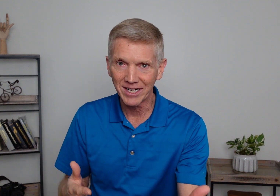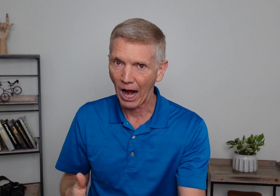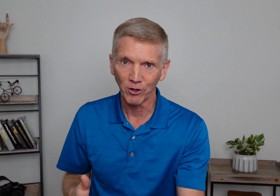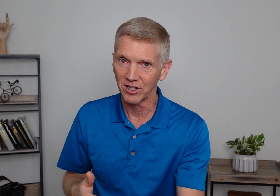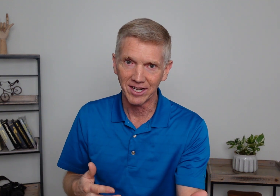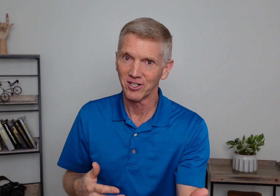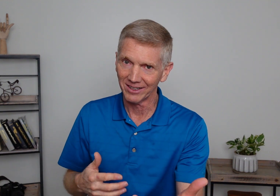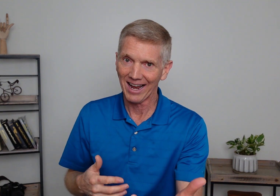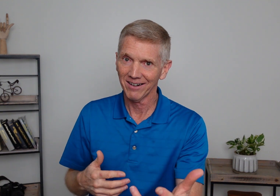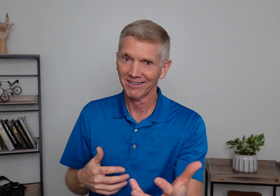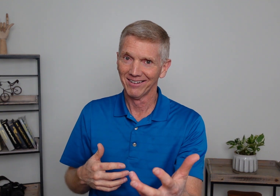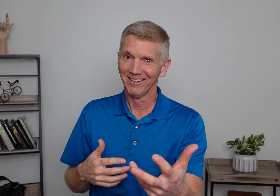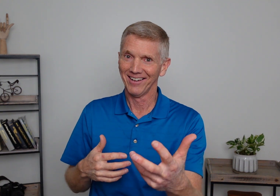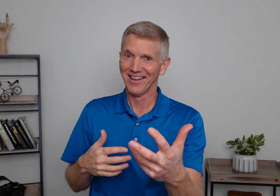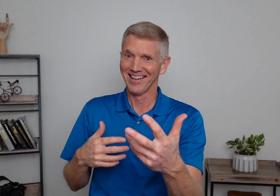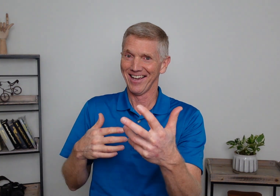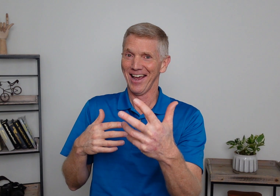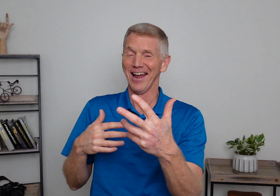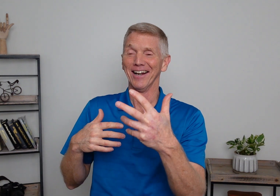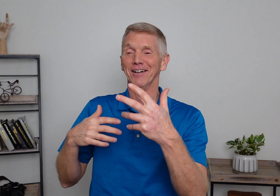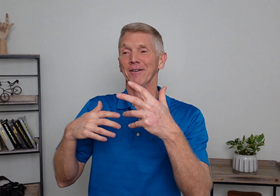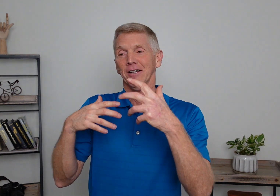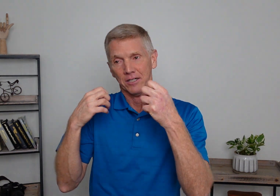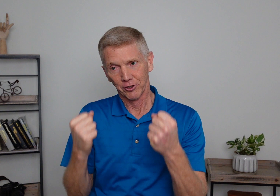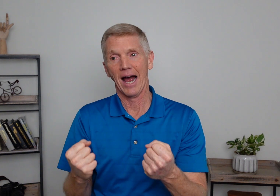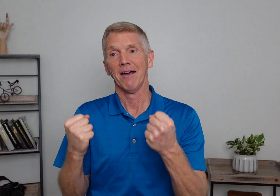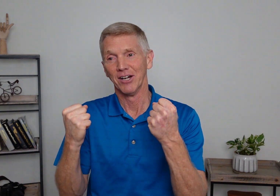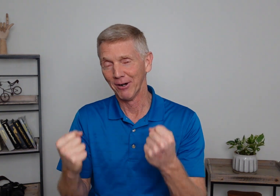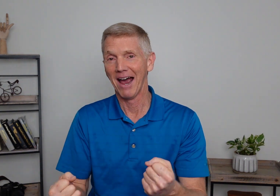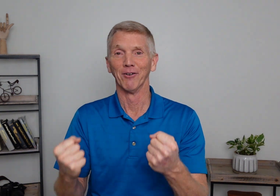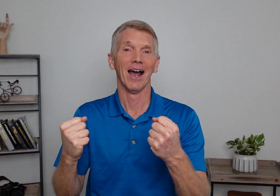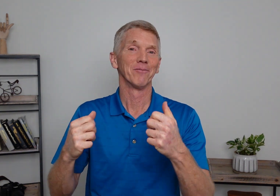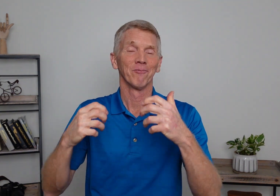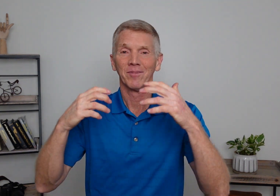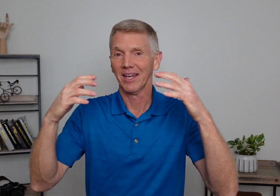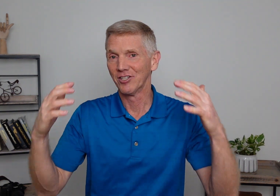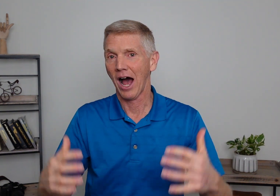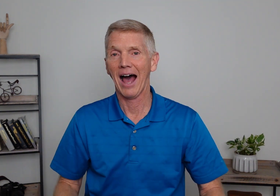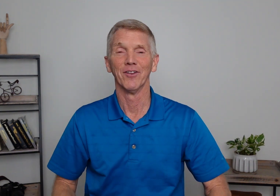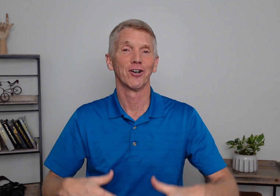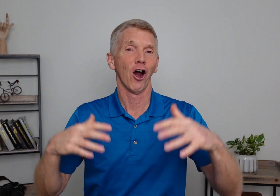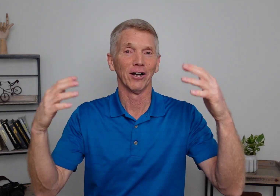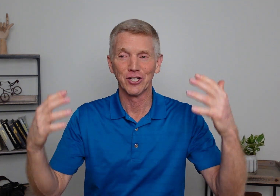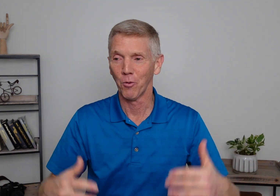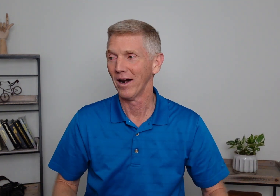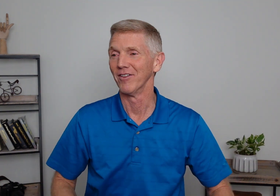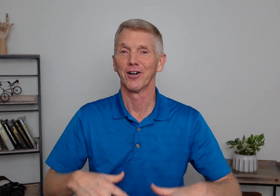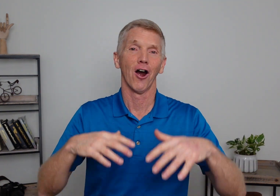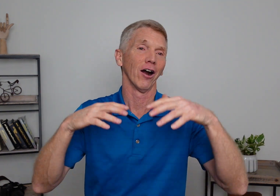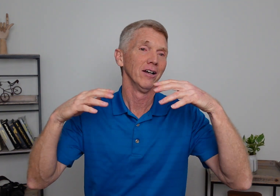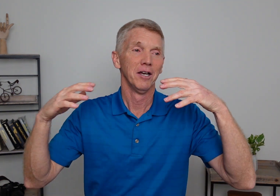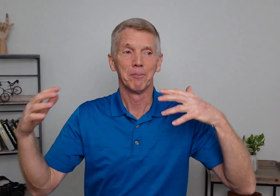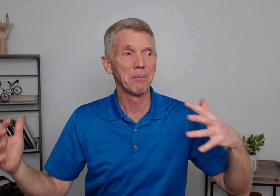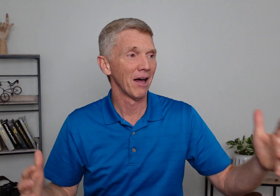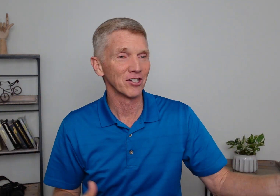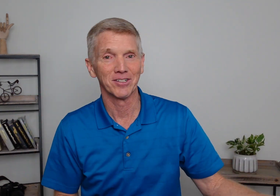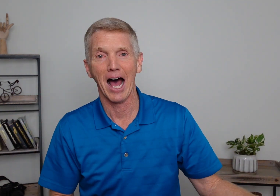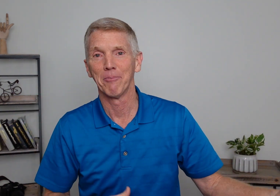hours to Disneyland. And driving, right? It's hot in the car, it's sweating in the car. People have to stop and